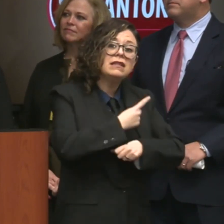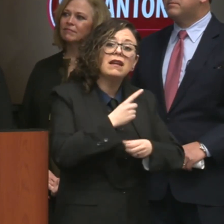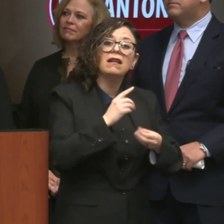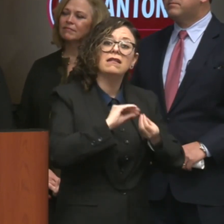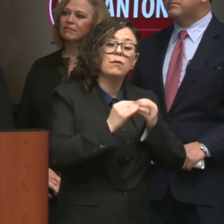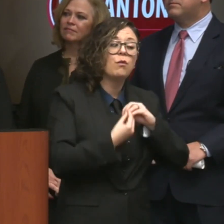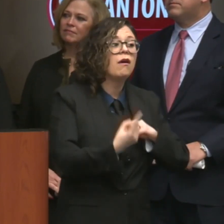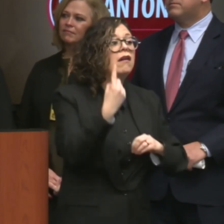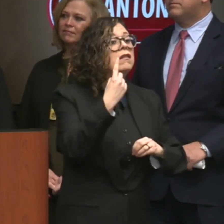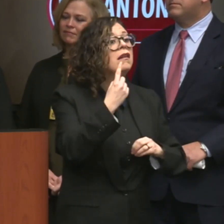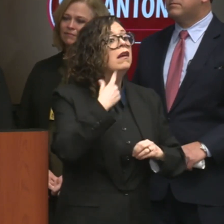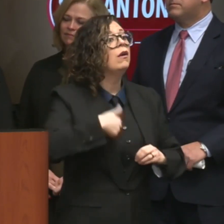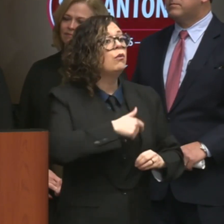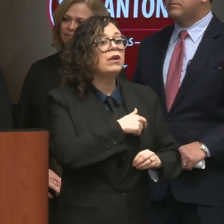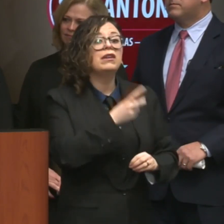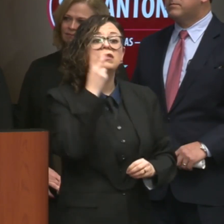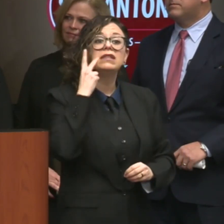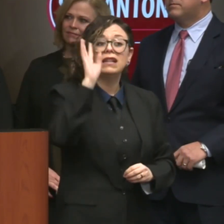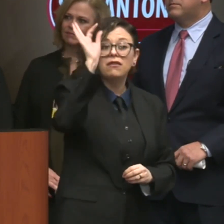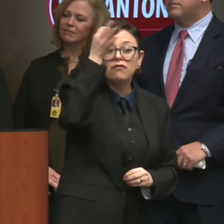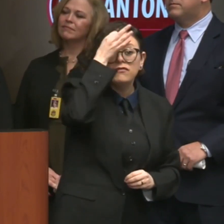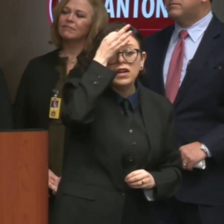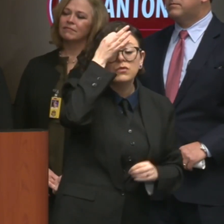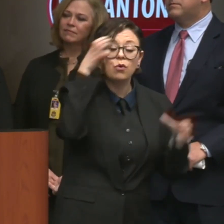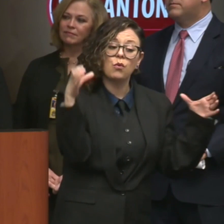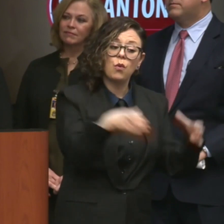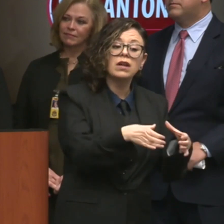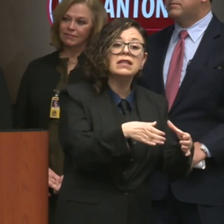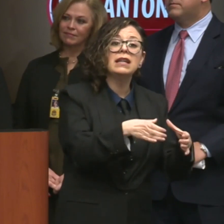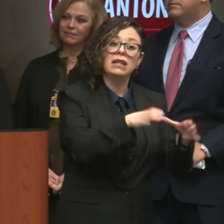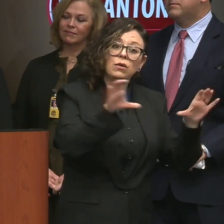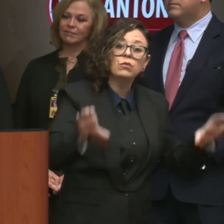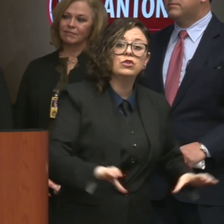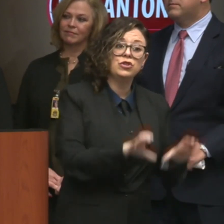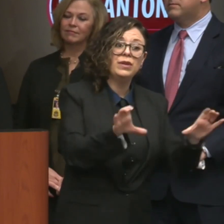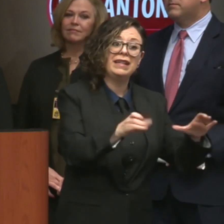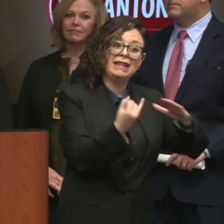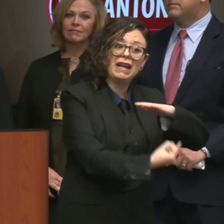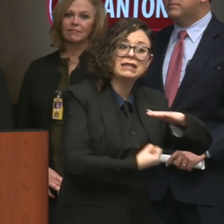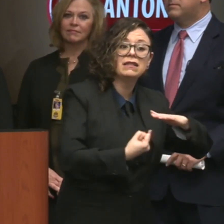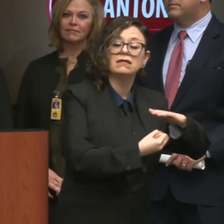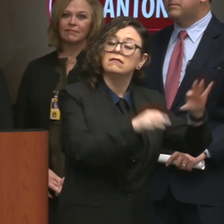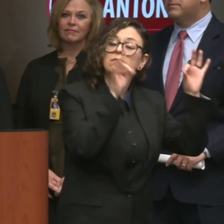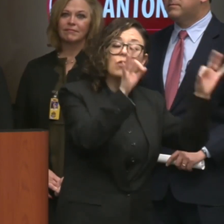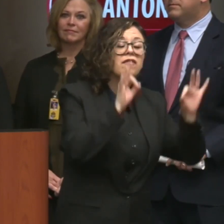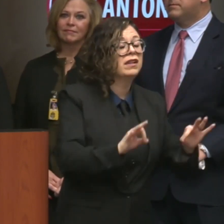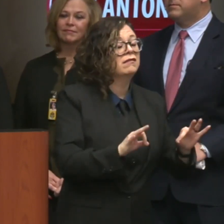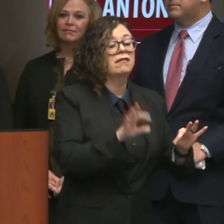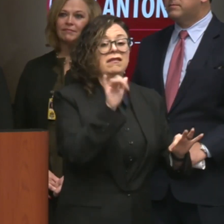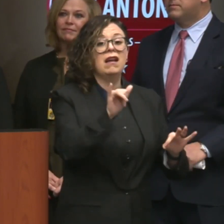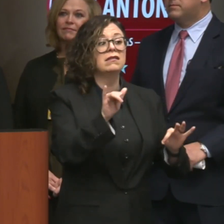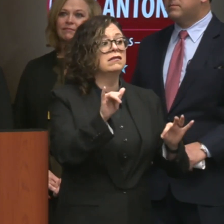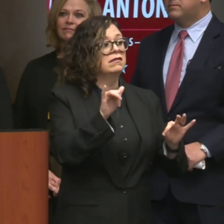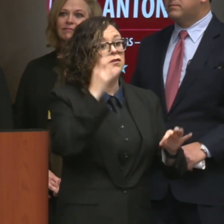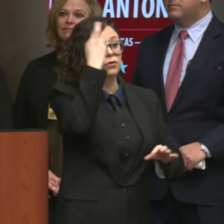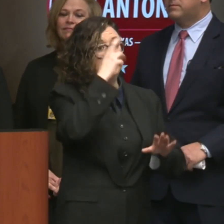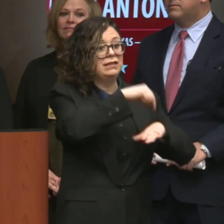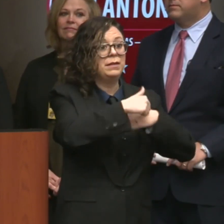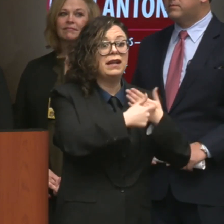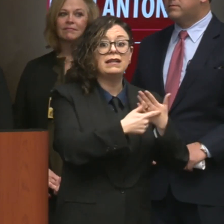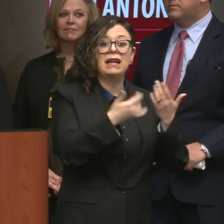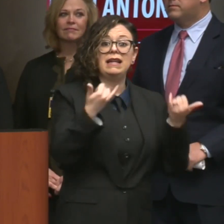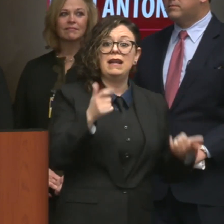working. When we find someone in quarantine or are able to keep them isolated, that is the entire reason for it. So now I'm going to turn it